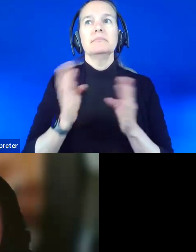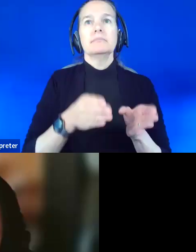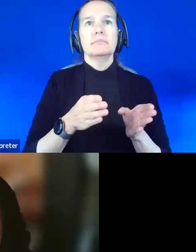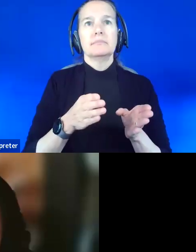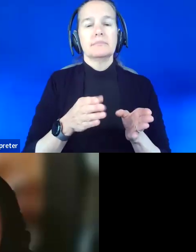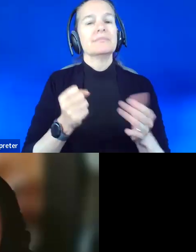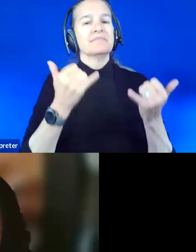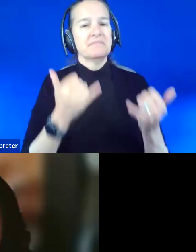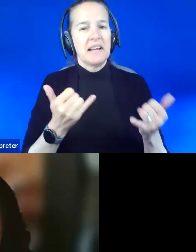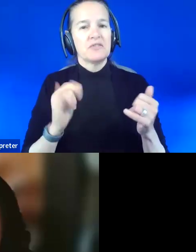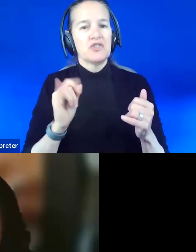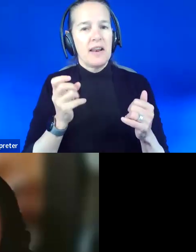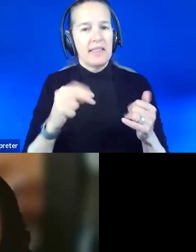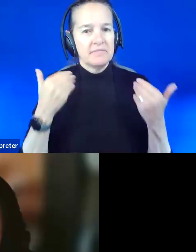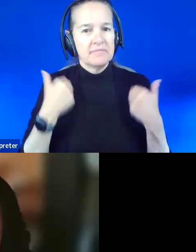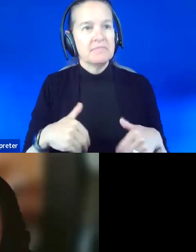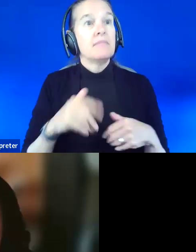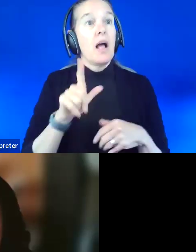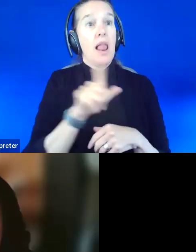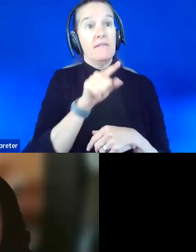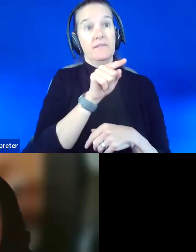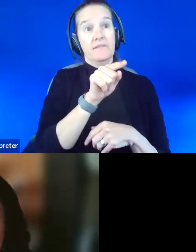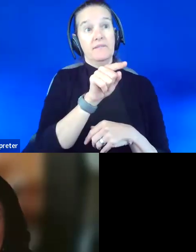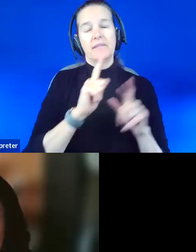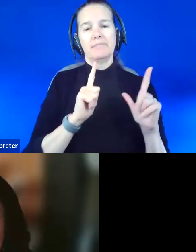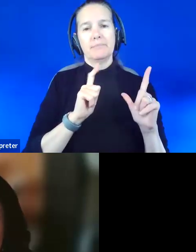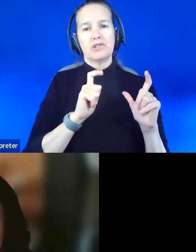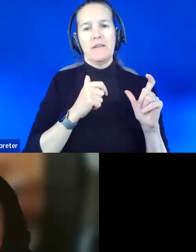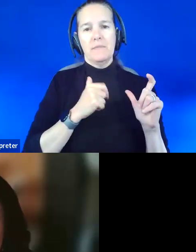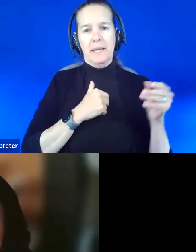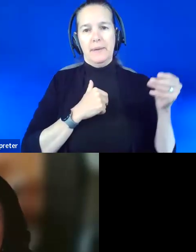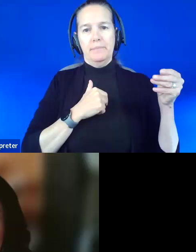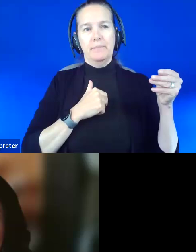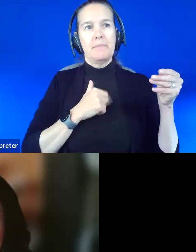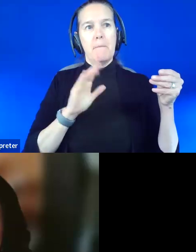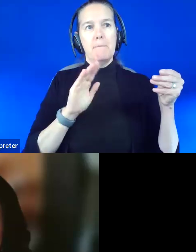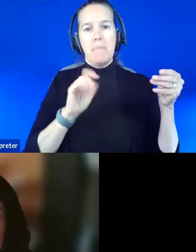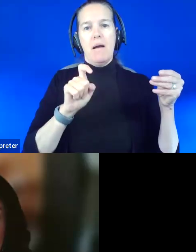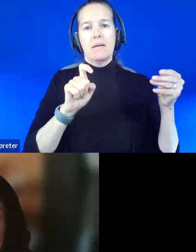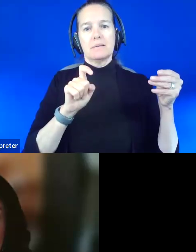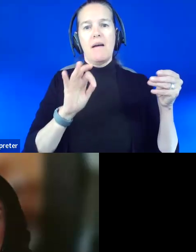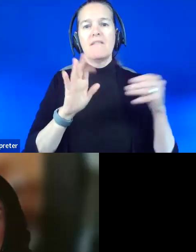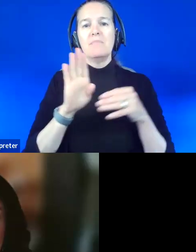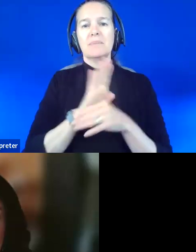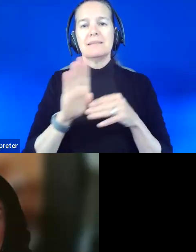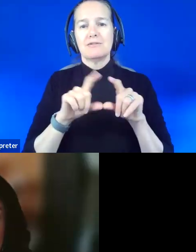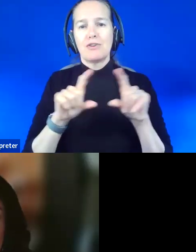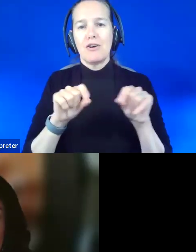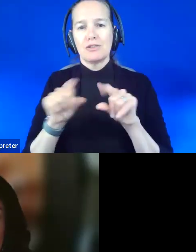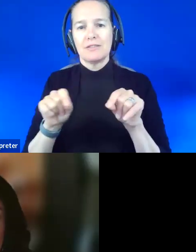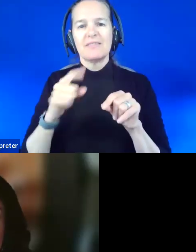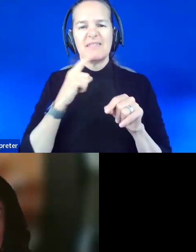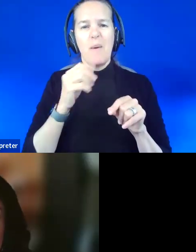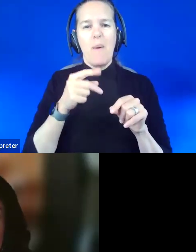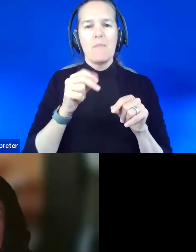And so a little bit about me. So on the left, there is a picture of me holding a box of business cards that say Opossum